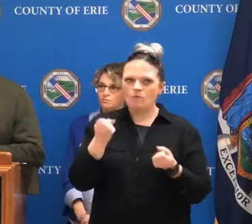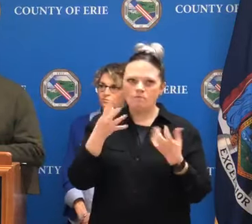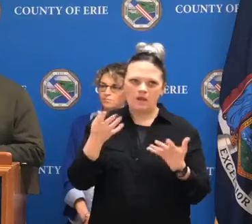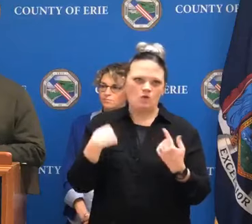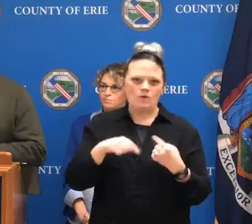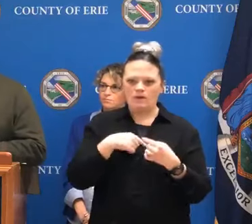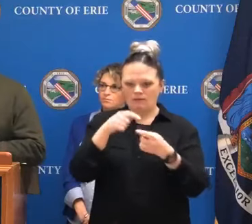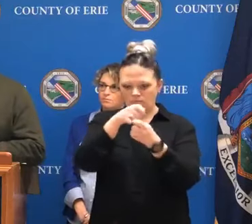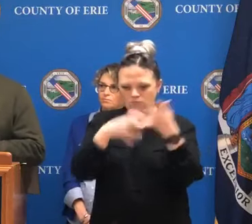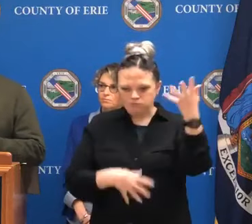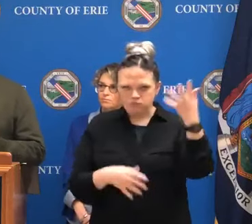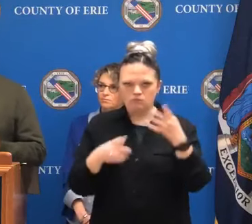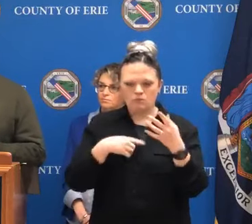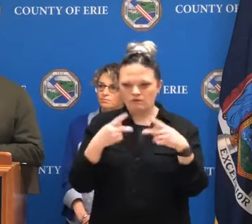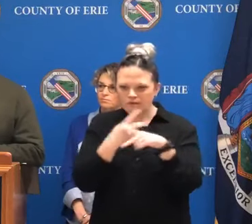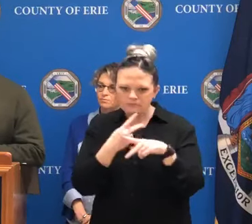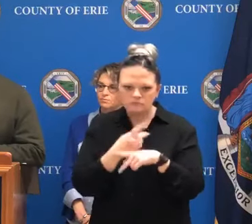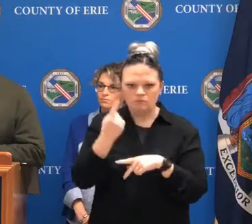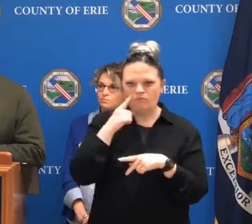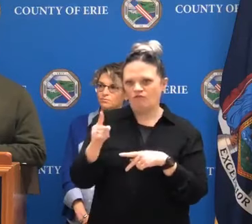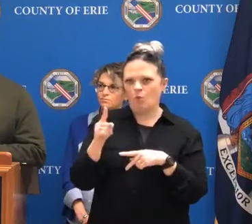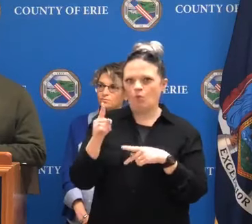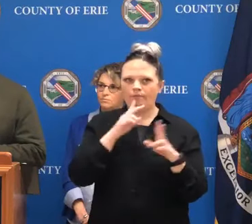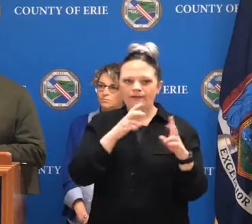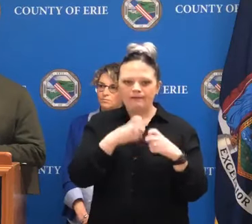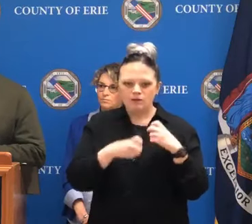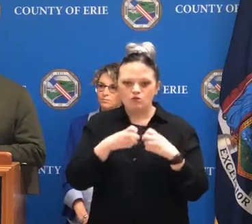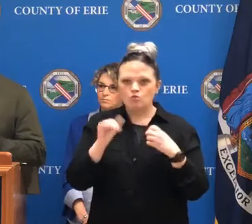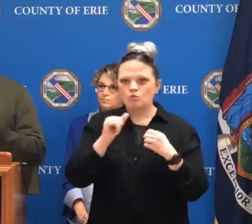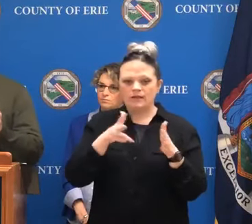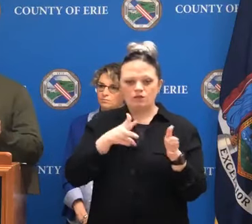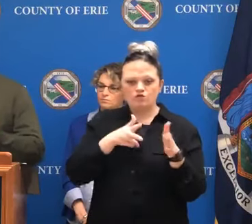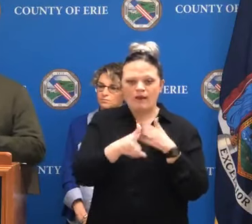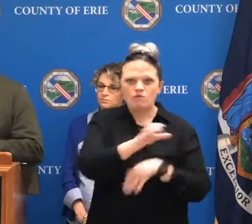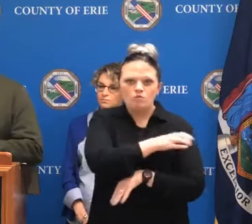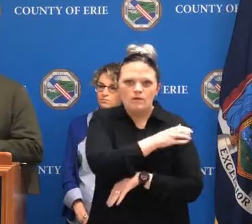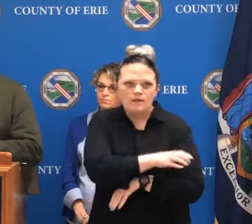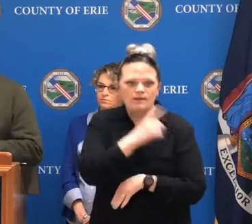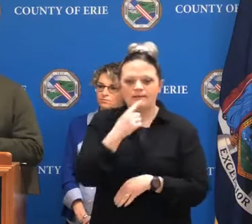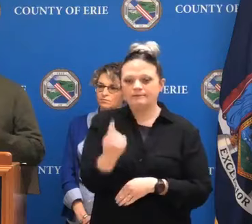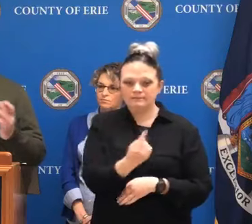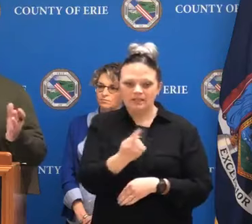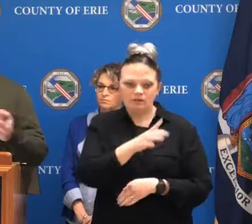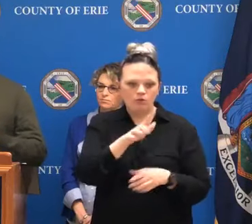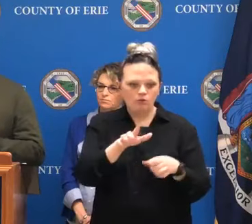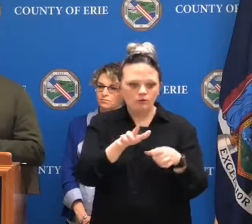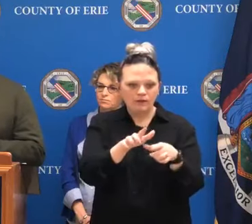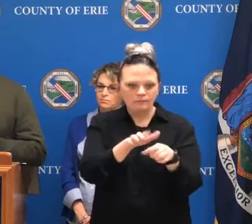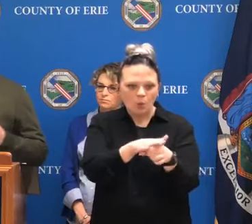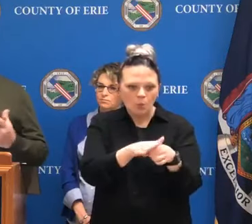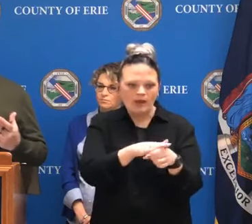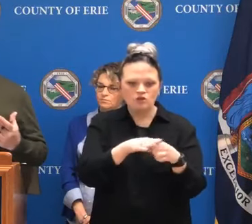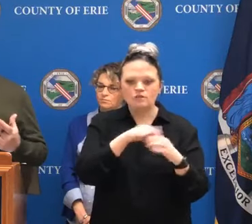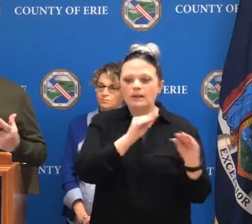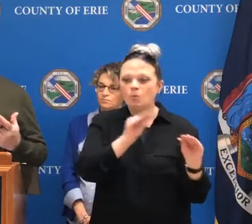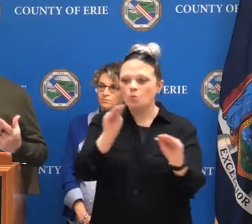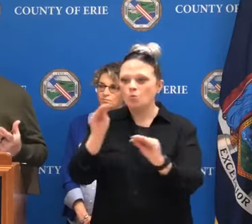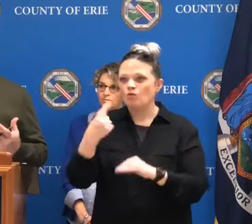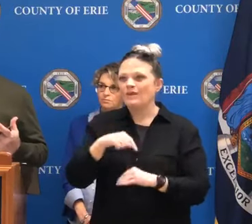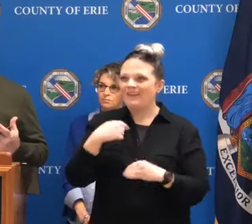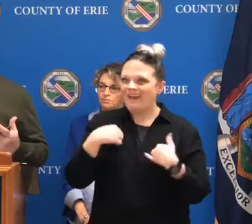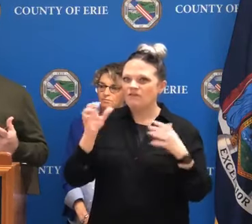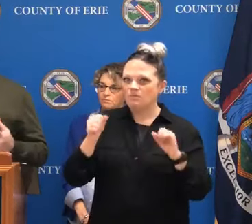different issues, including the drive-through clinics that are currently being used, single locations that are being moved around. We have the ability